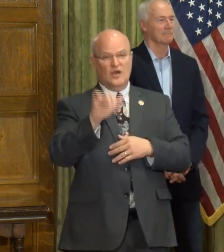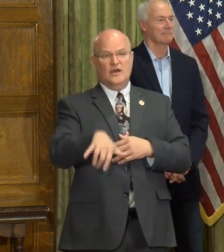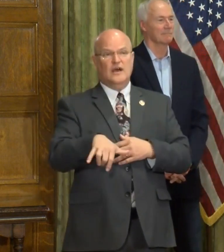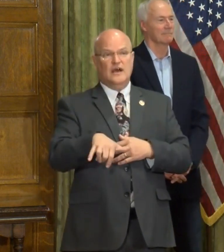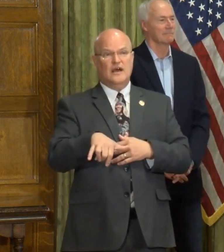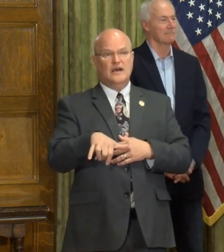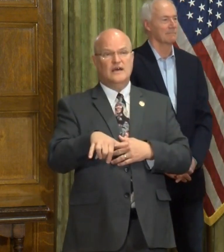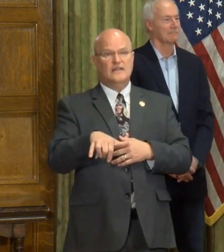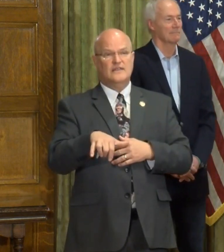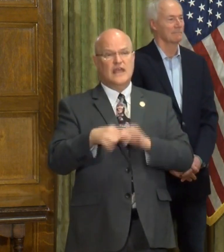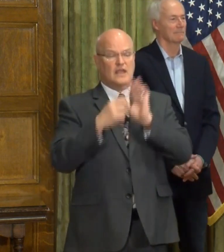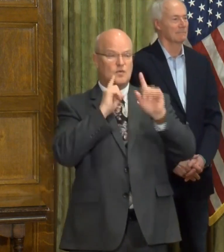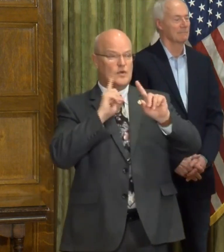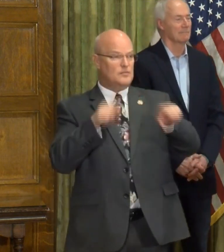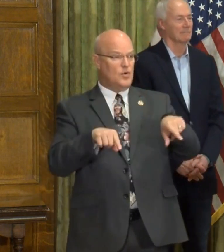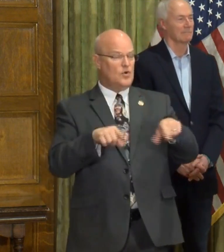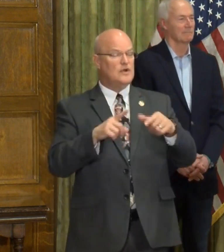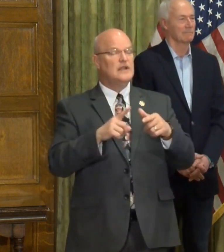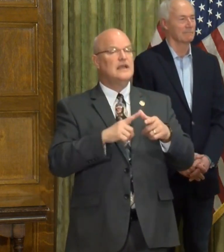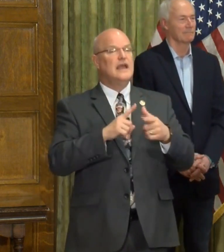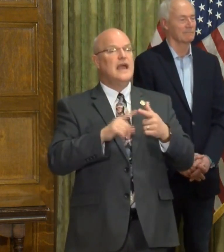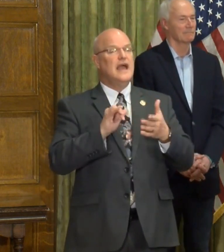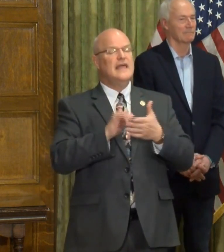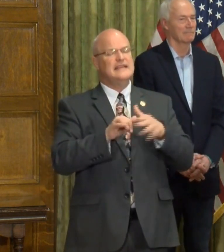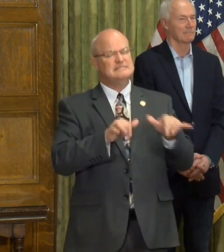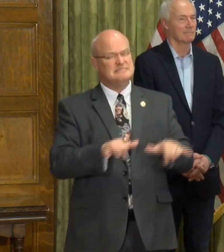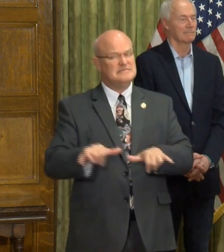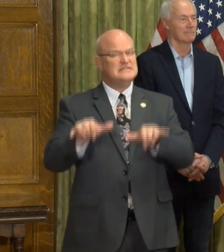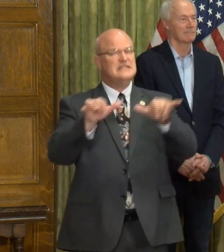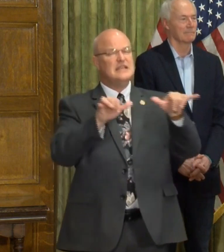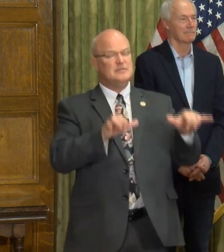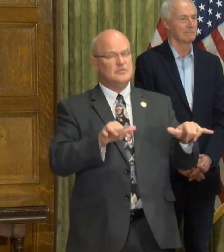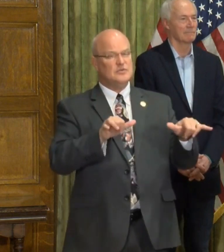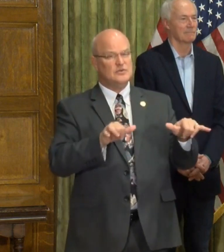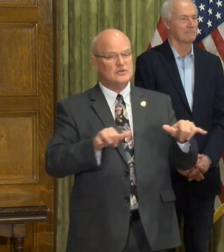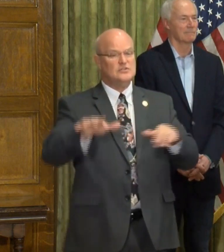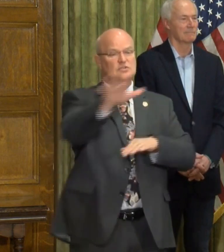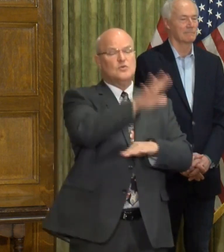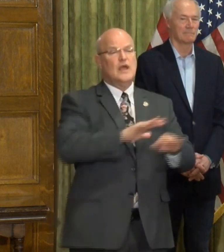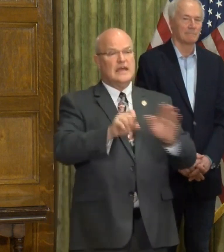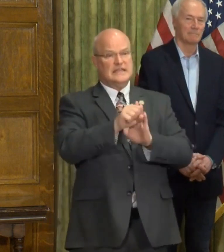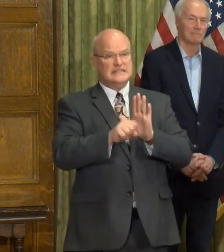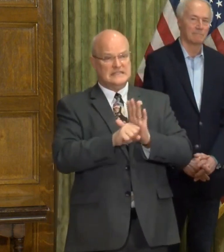mobility on that report, and that's pretty similar to all of our